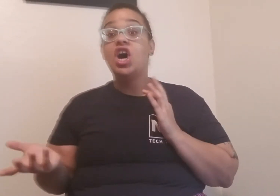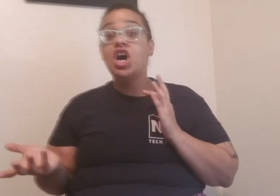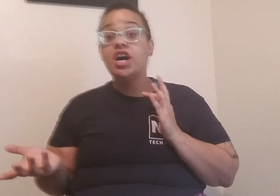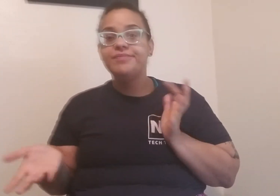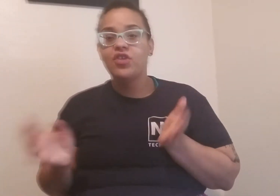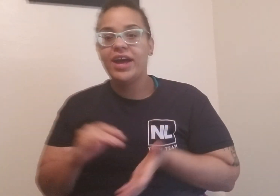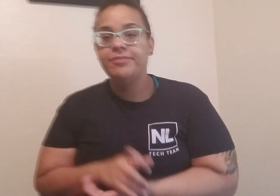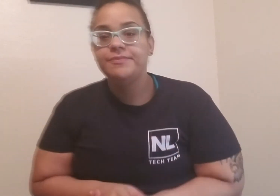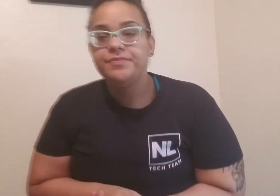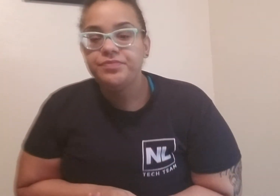awe, okay?